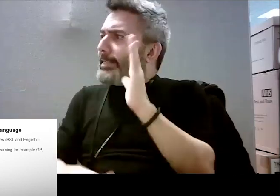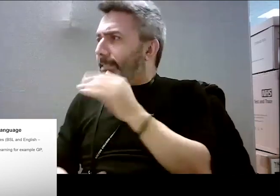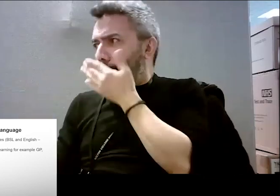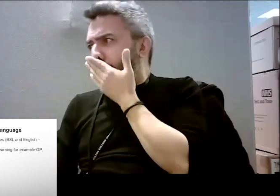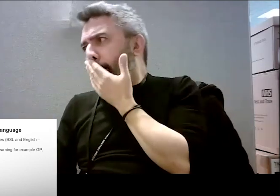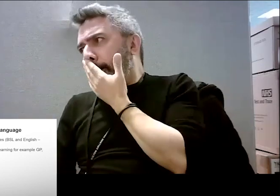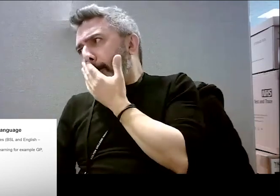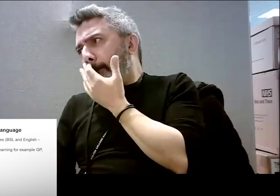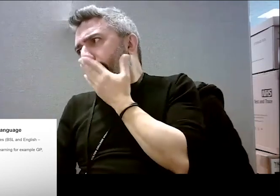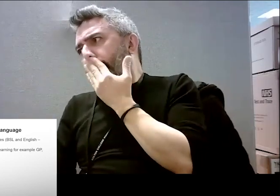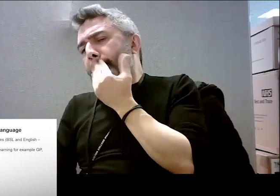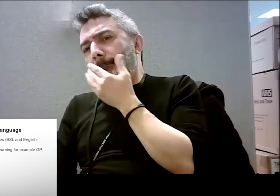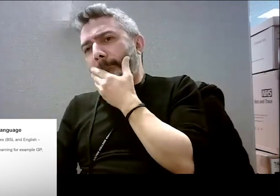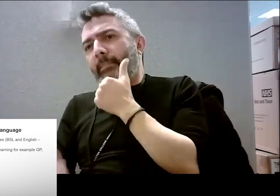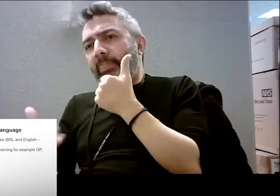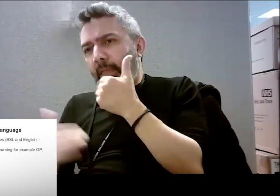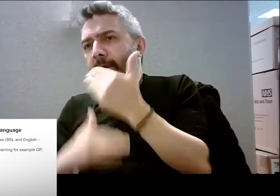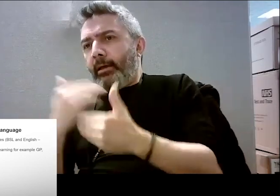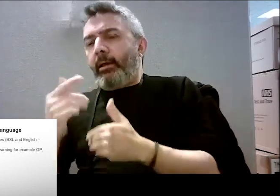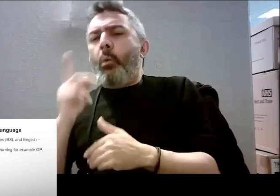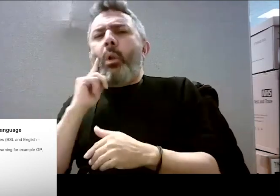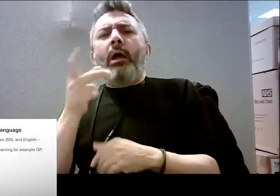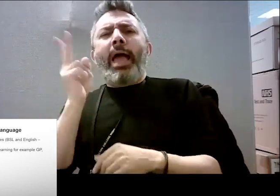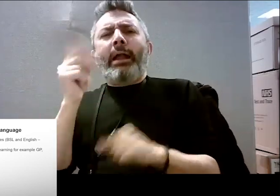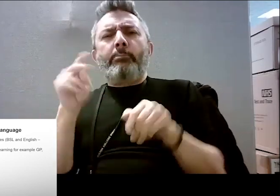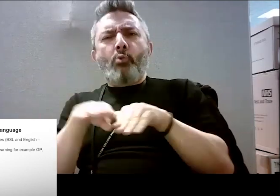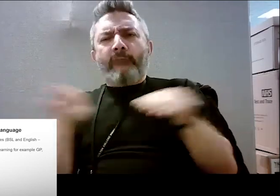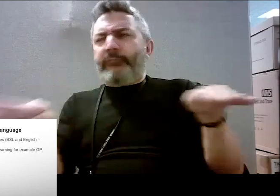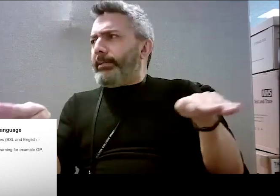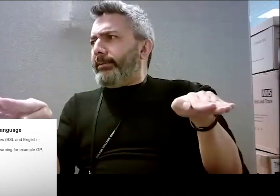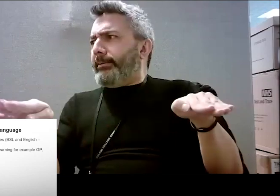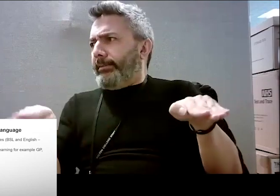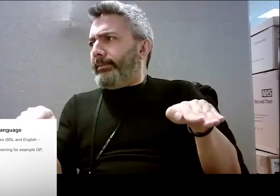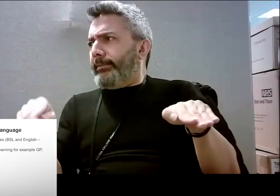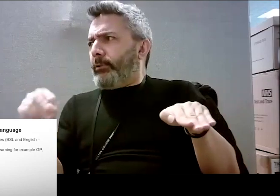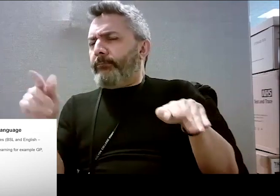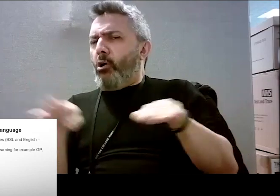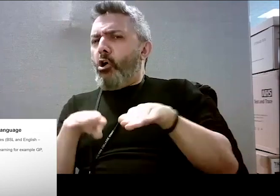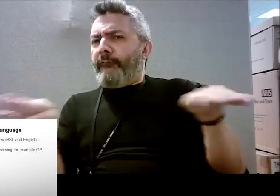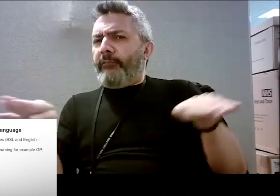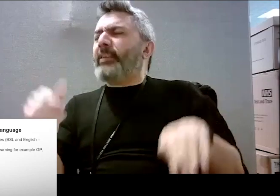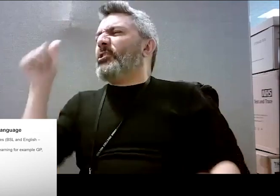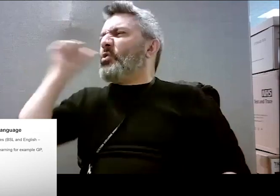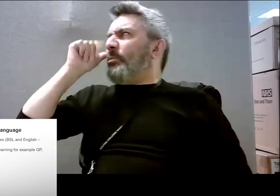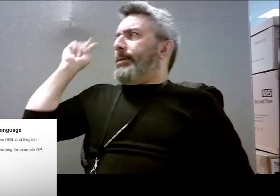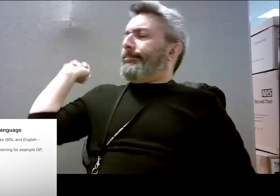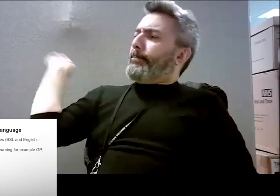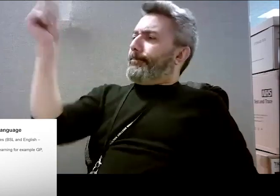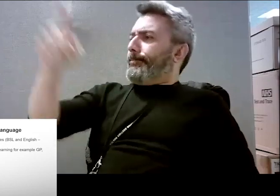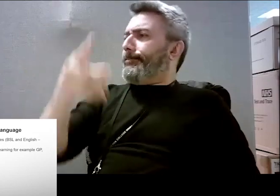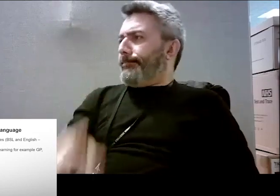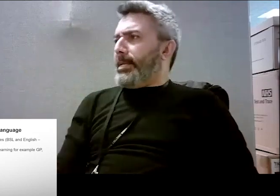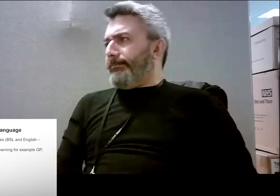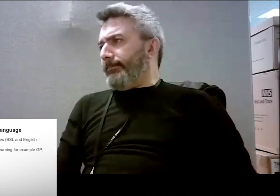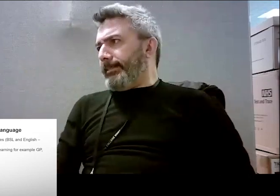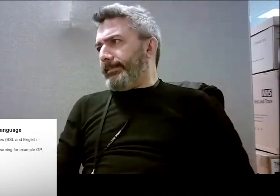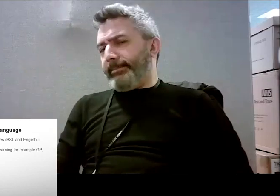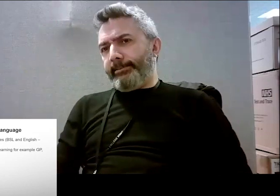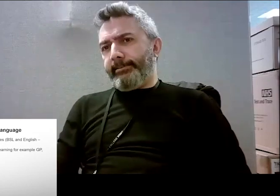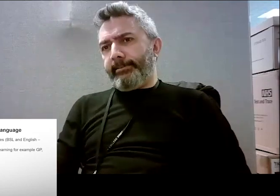past me. That was the first experience I'd had of an ambulance coming up at the back and seeing the cars move. So now if I see cars moving